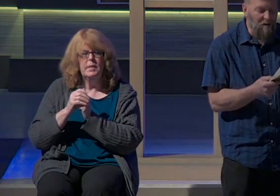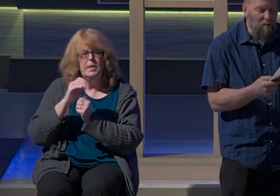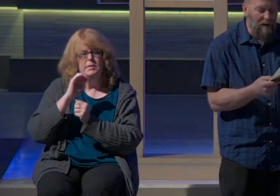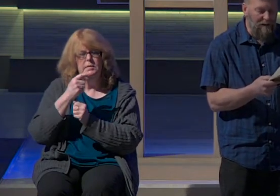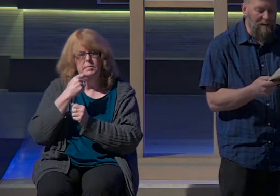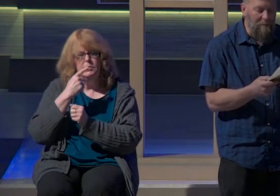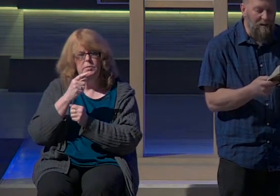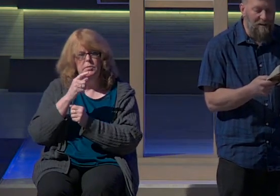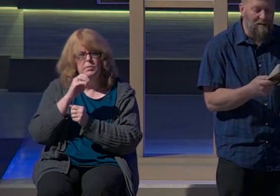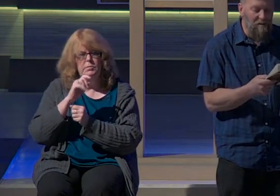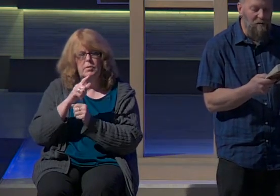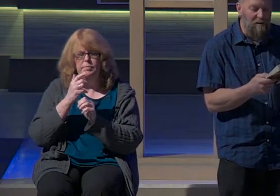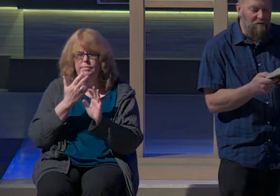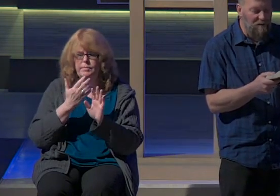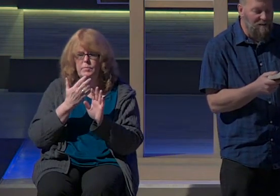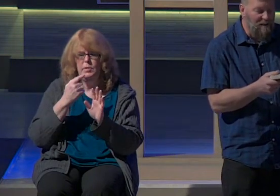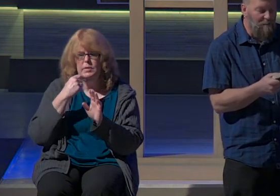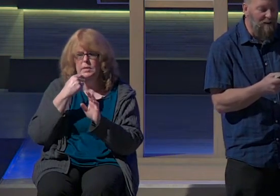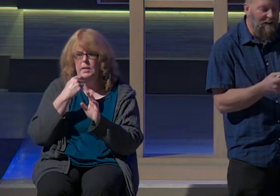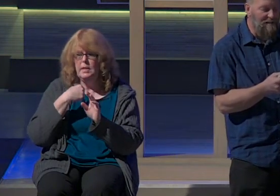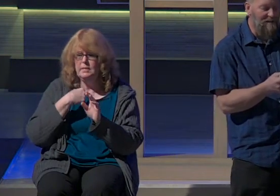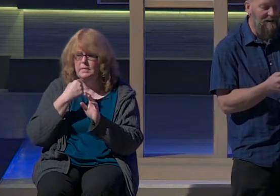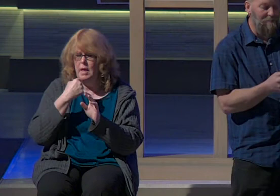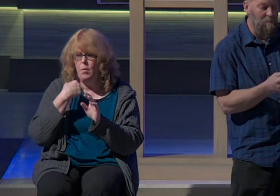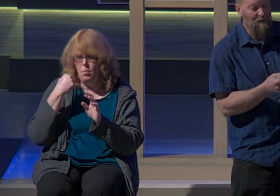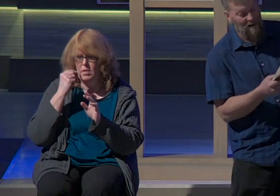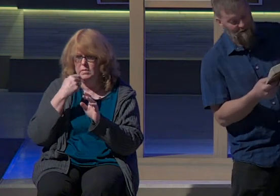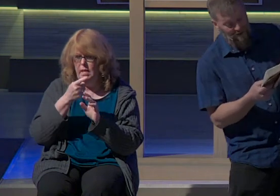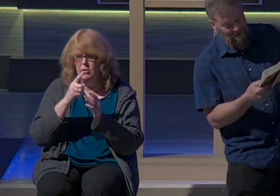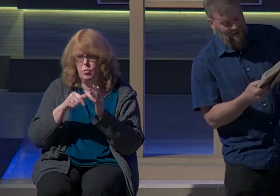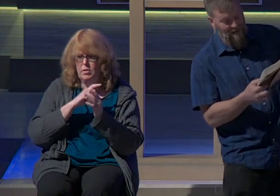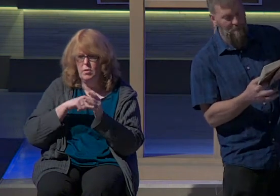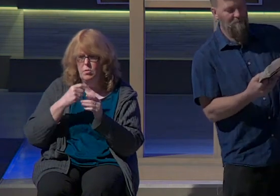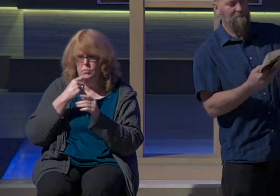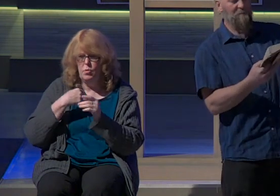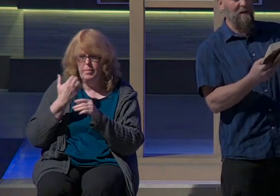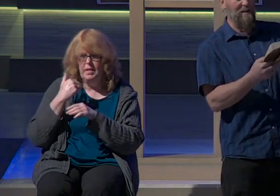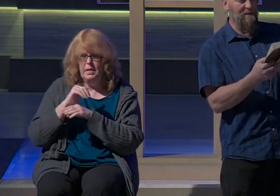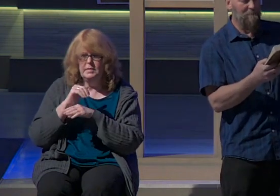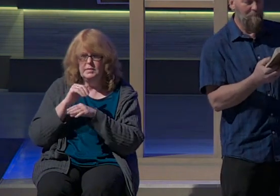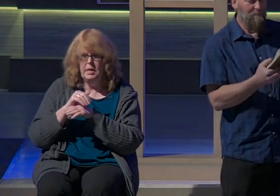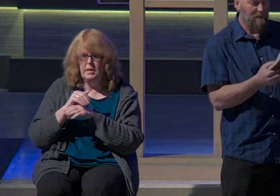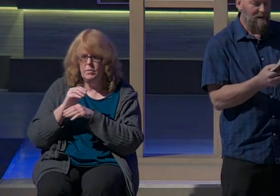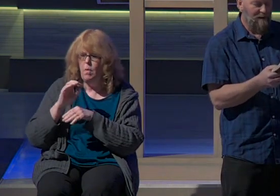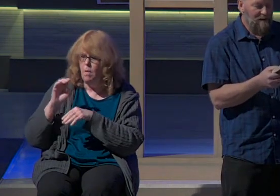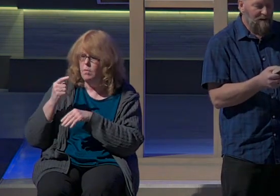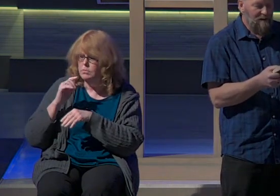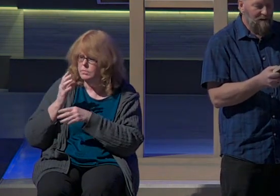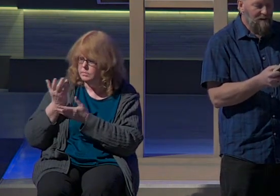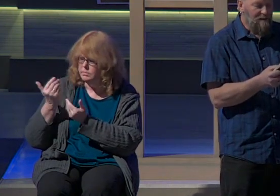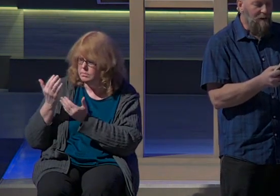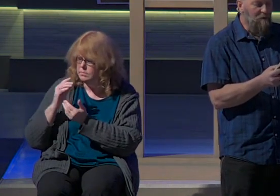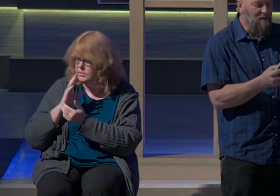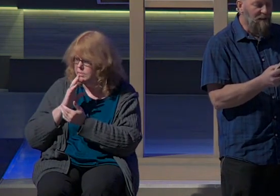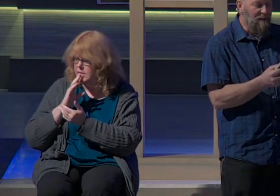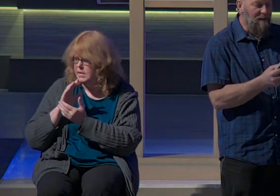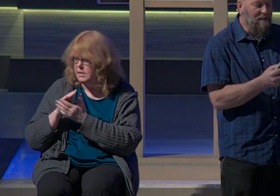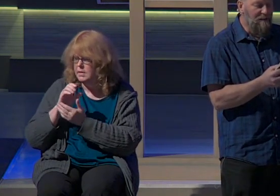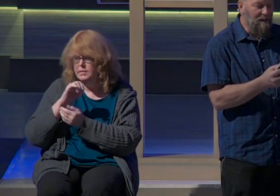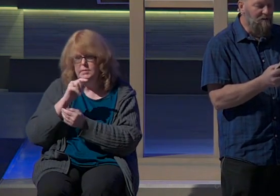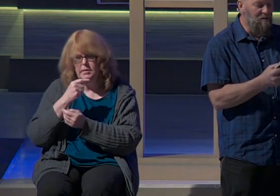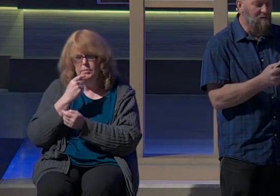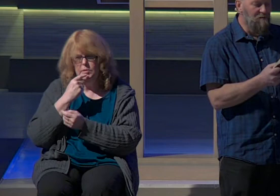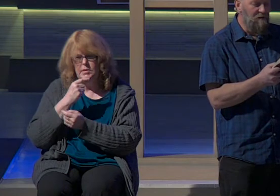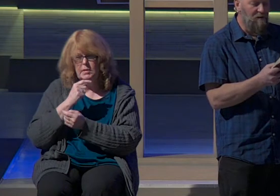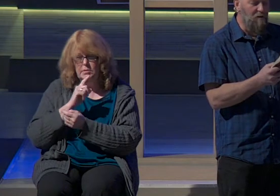said to Saul, Wait, and let me tell you what the Lord said to me last night. Saul said to Samuel, Speak. Samuel said, Is